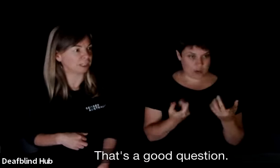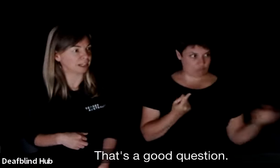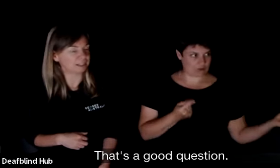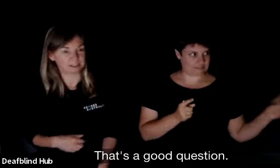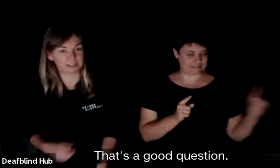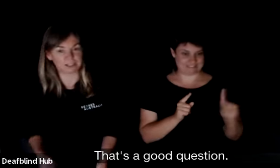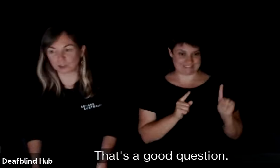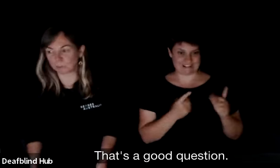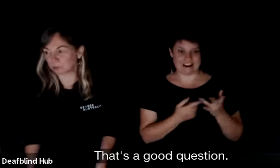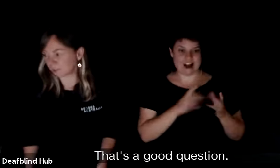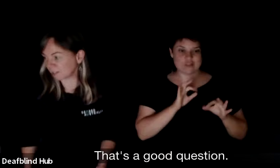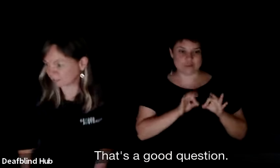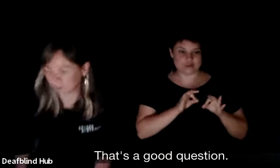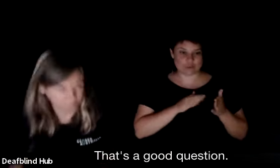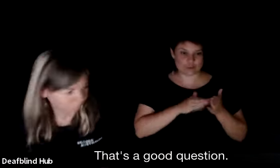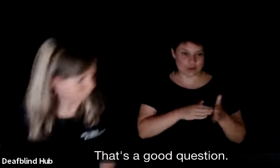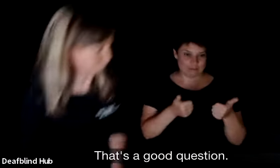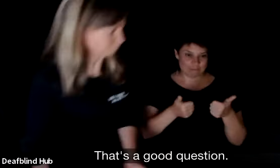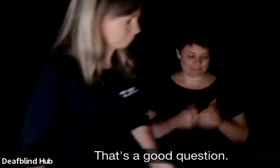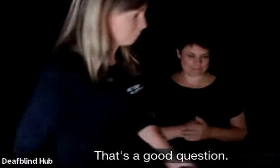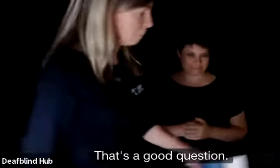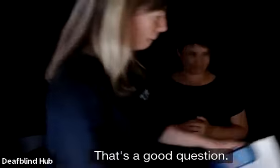and relay the interpreters.